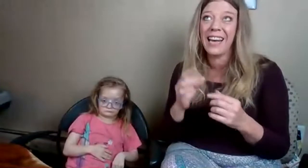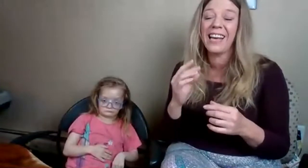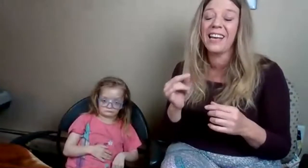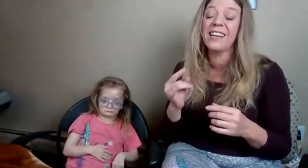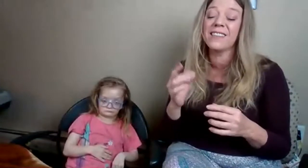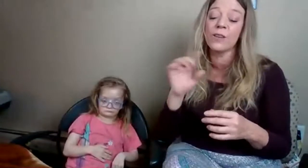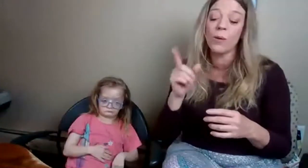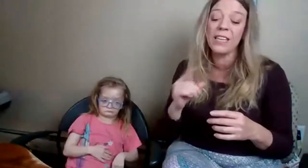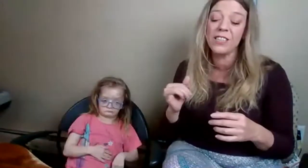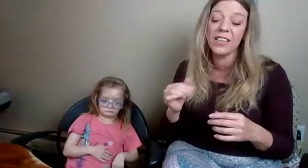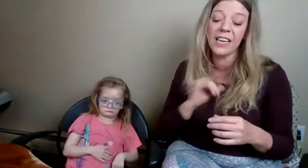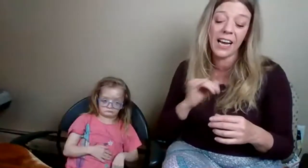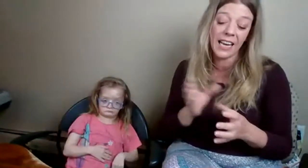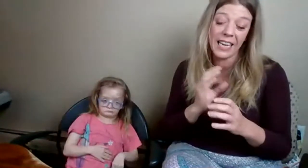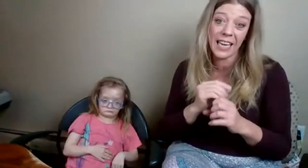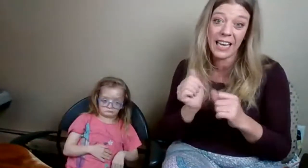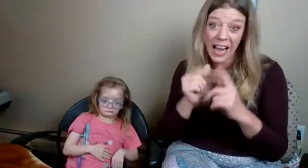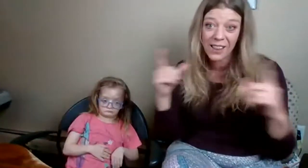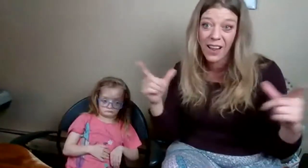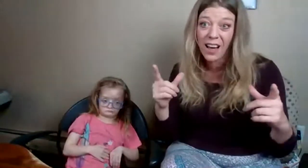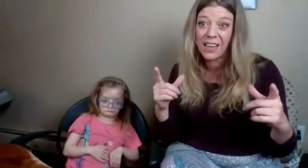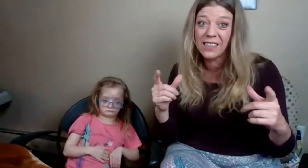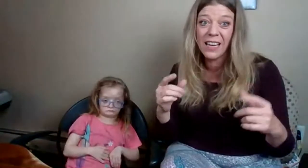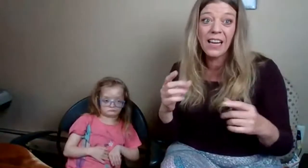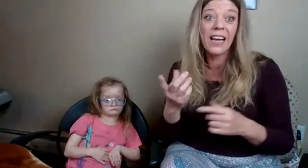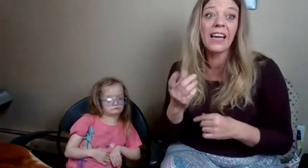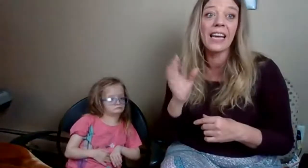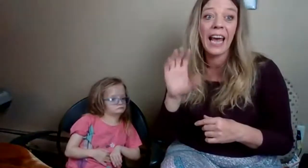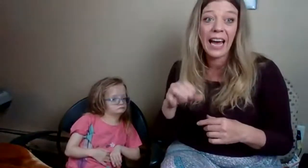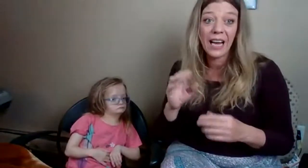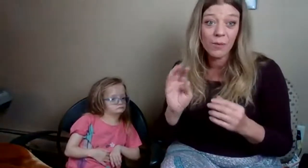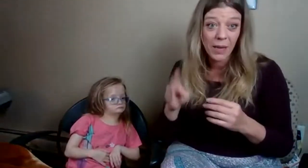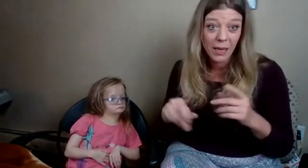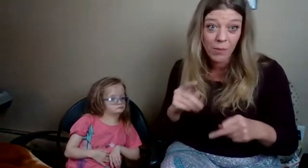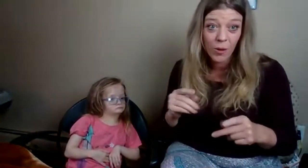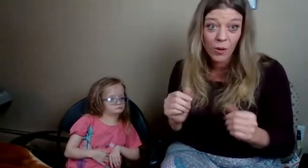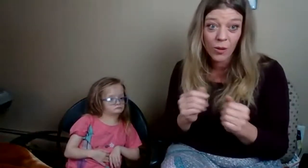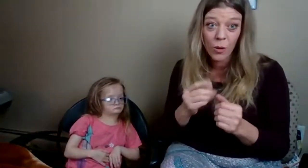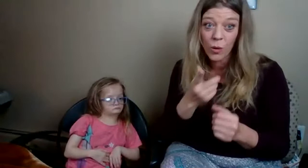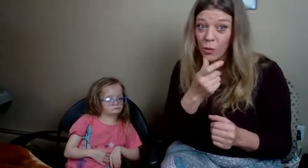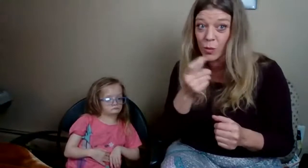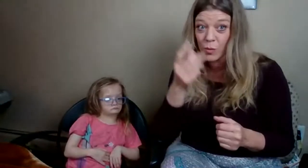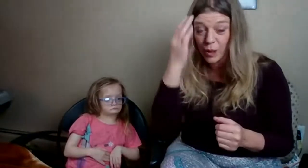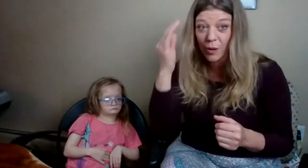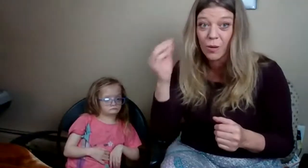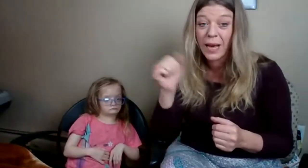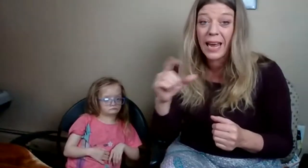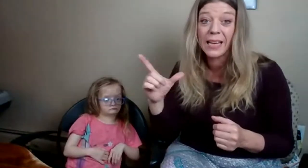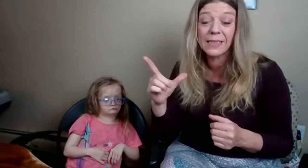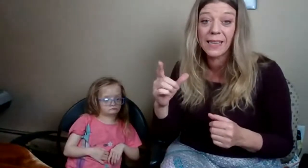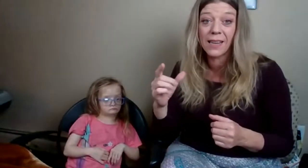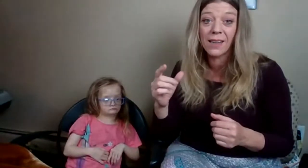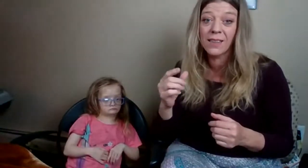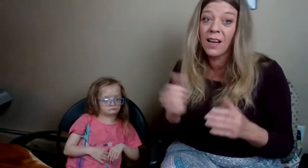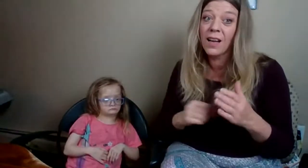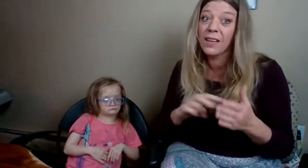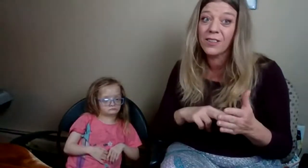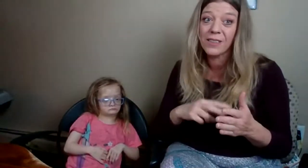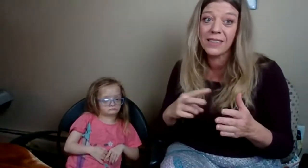It is a question I get a lot. Can people who know ASL